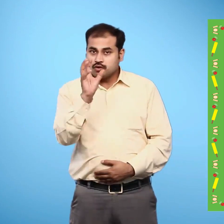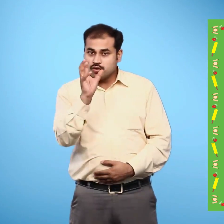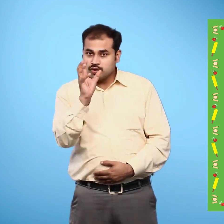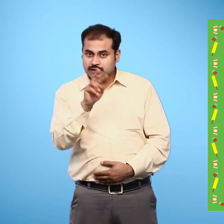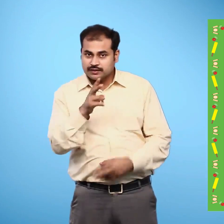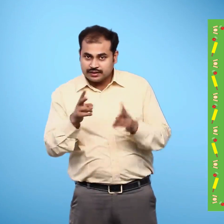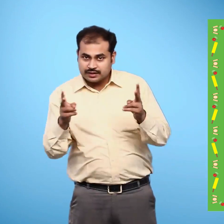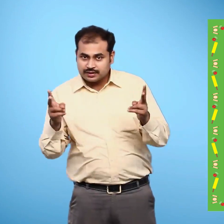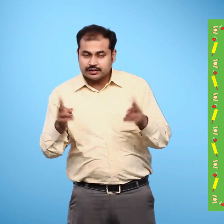balls,